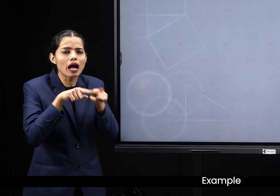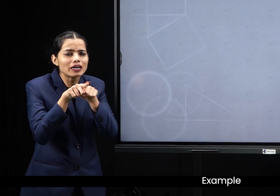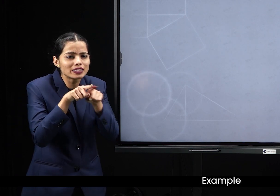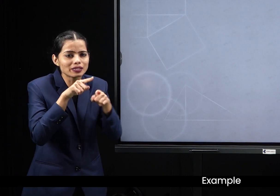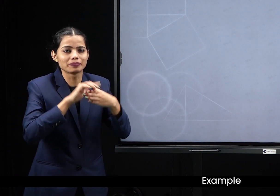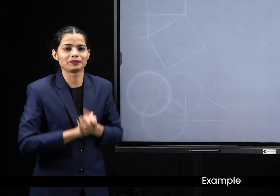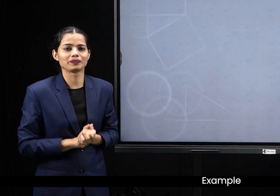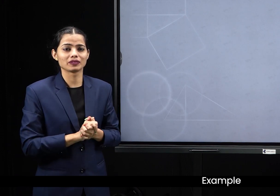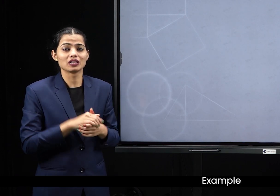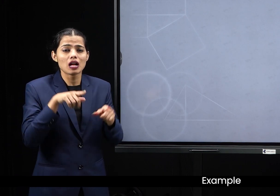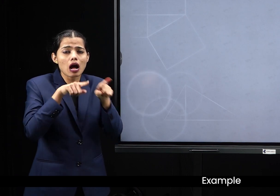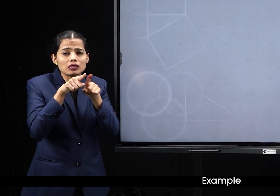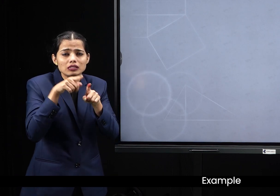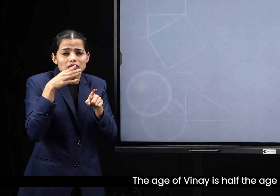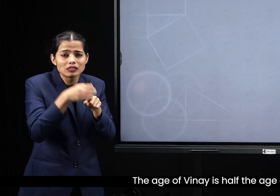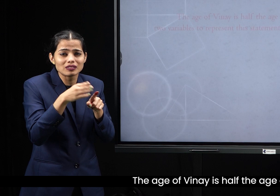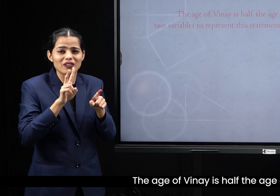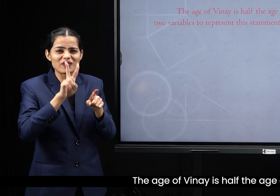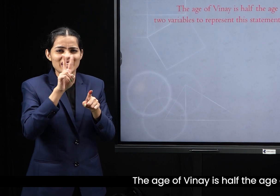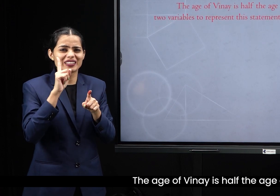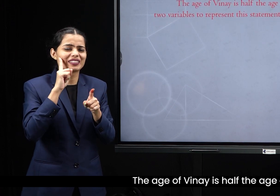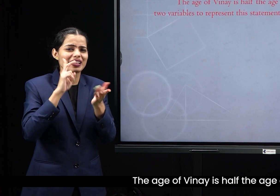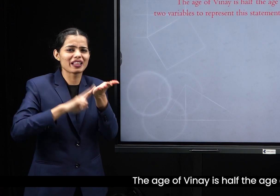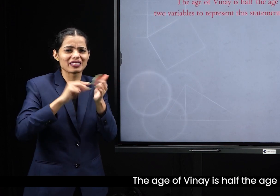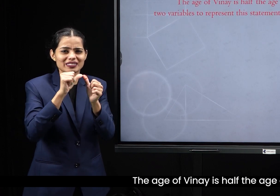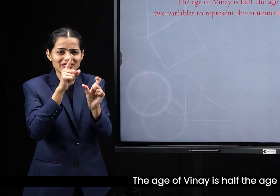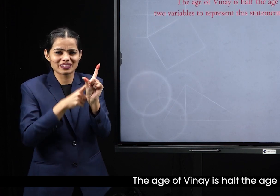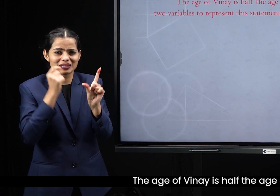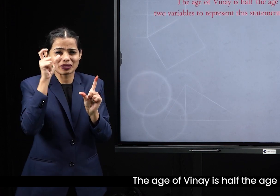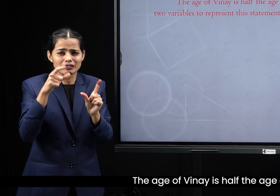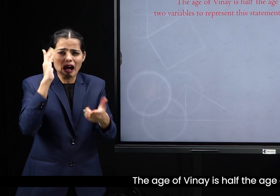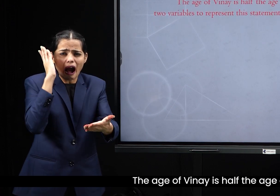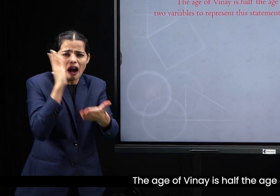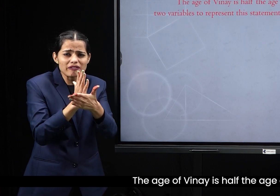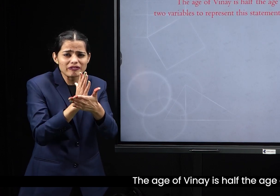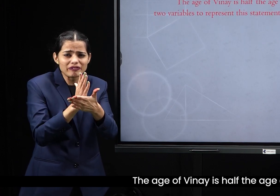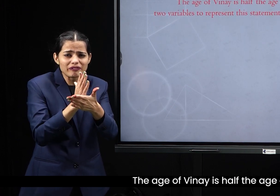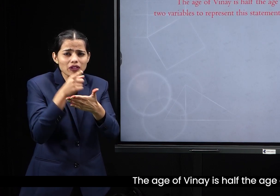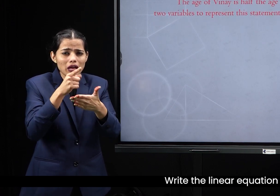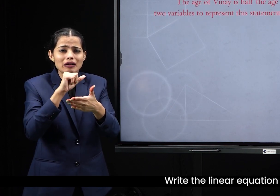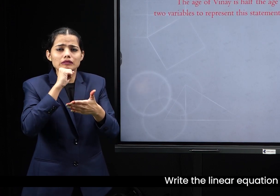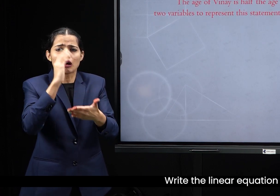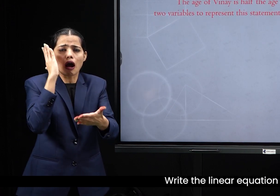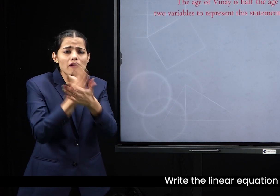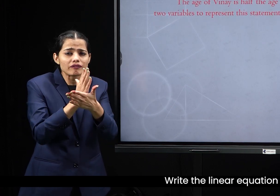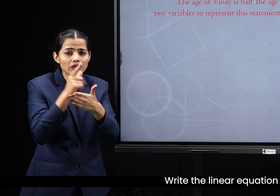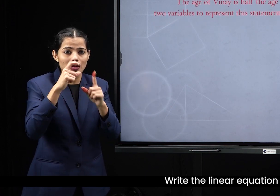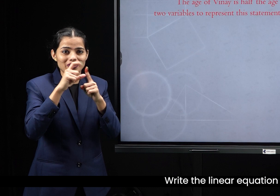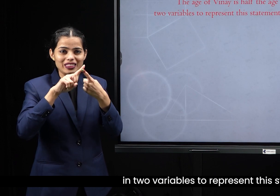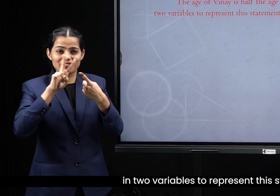Example 4. Example The age of Vinay is half the age of Dev. Write the linear equation in